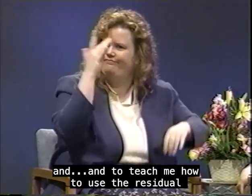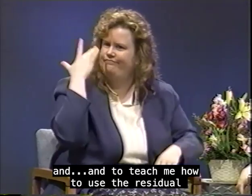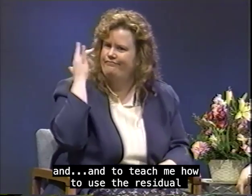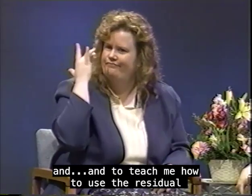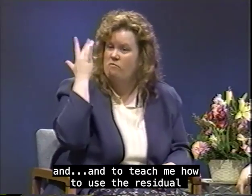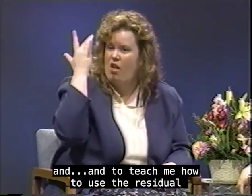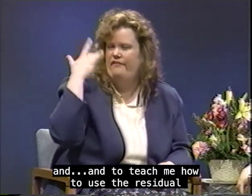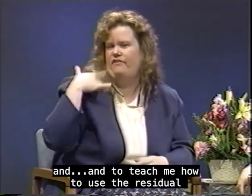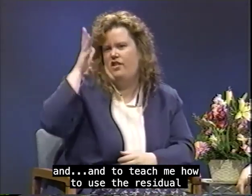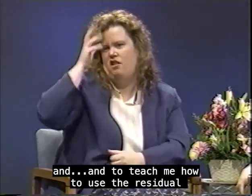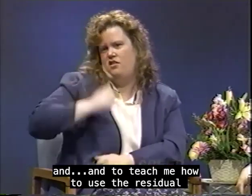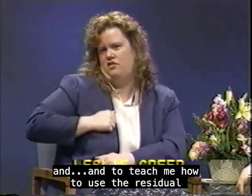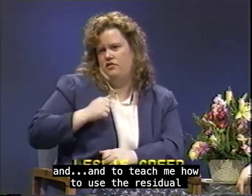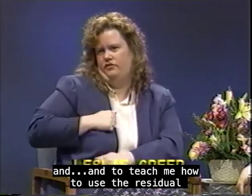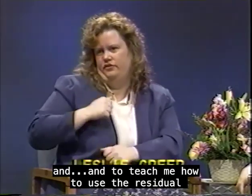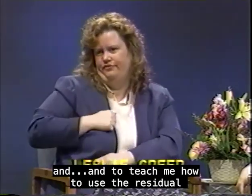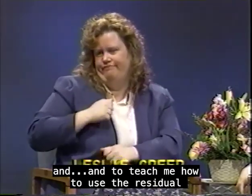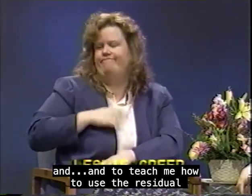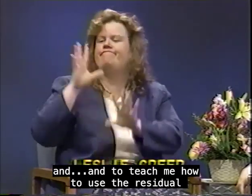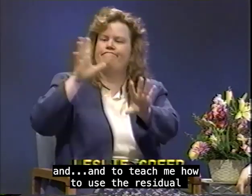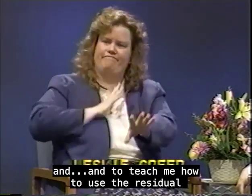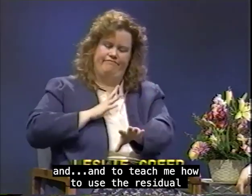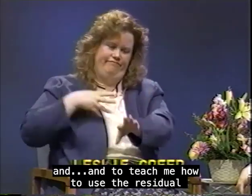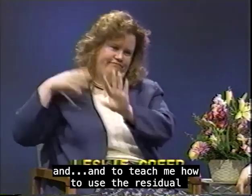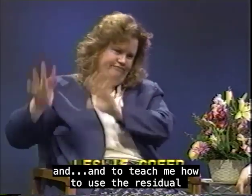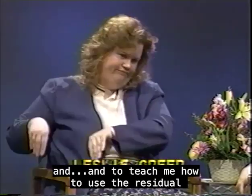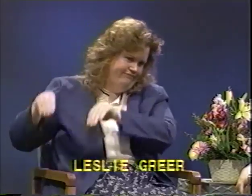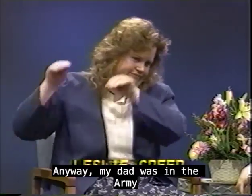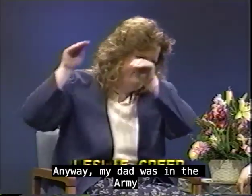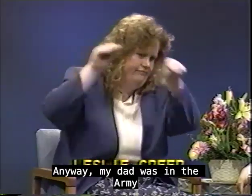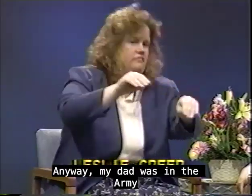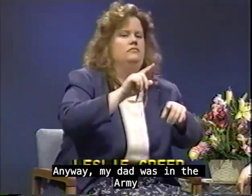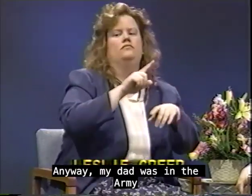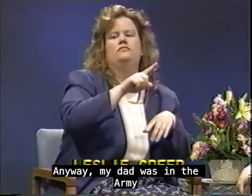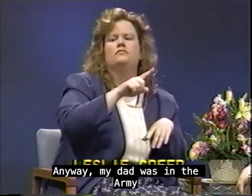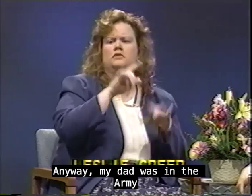and to teach me how to use the residual hearing. Anyway, my dad was in the